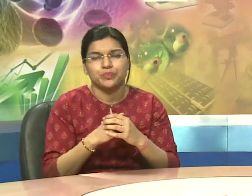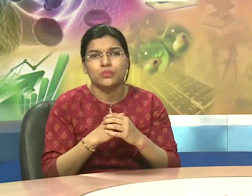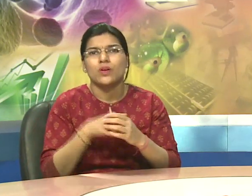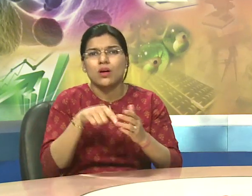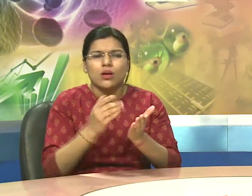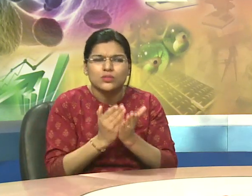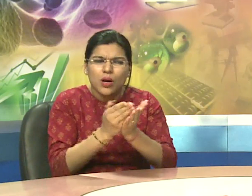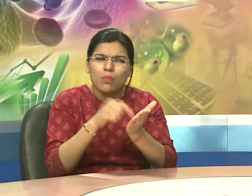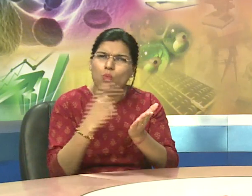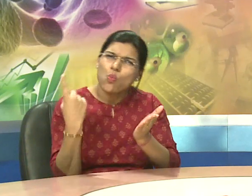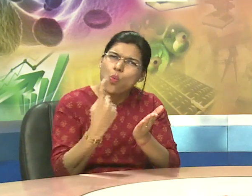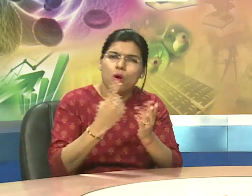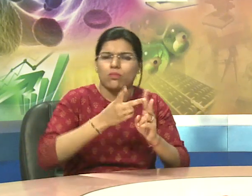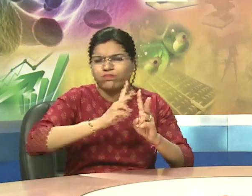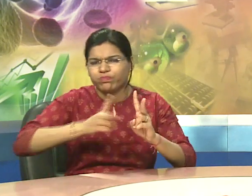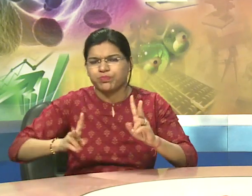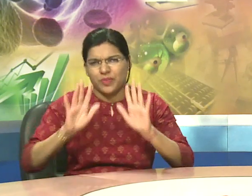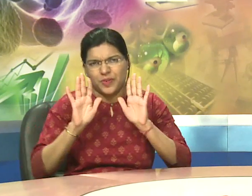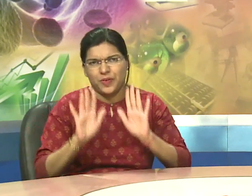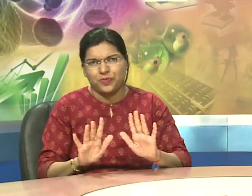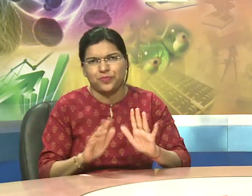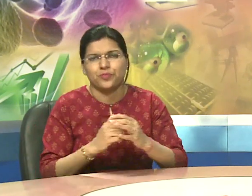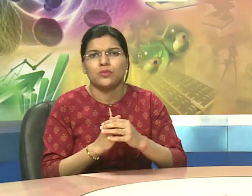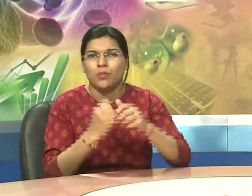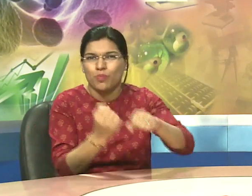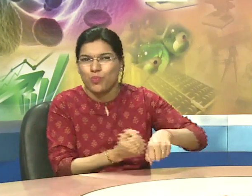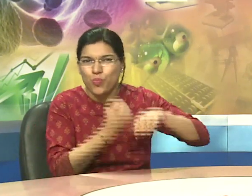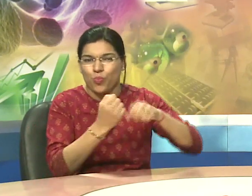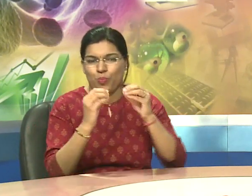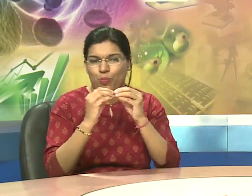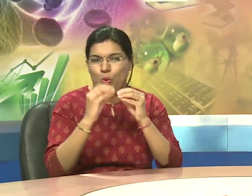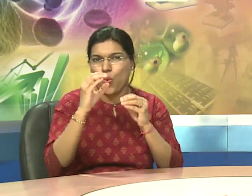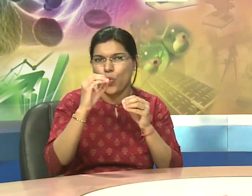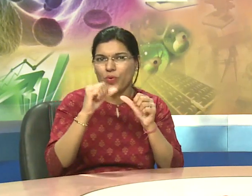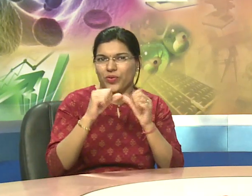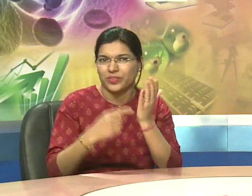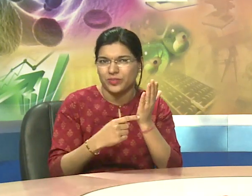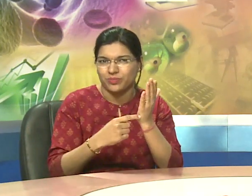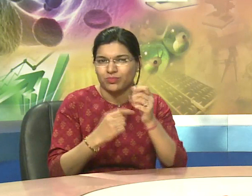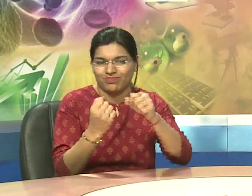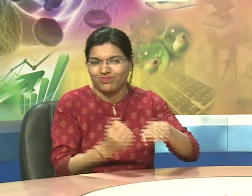goods, and the passengers also can travel in boat.